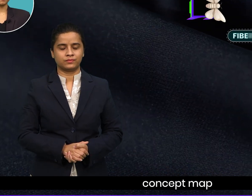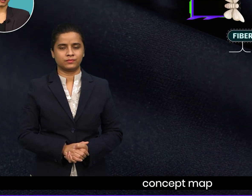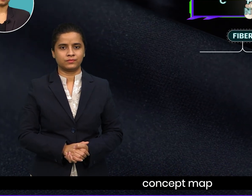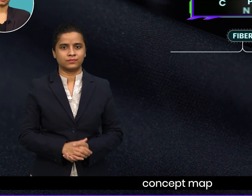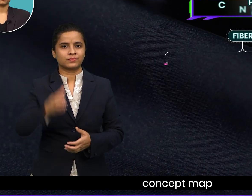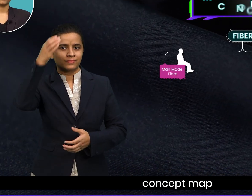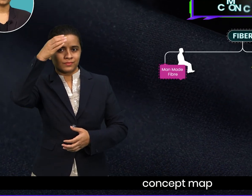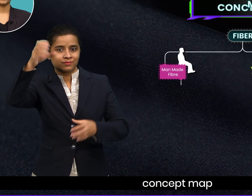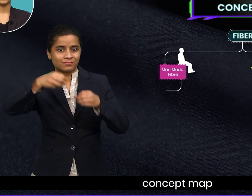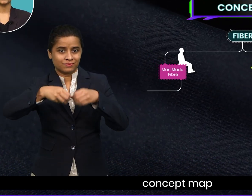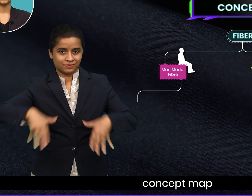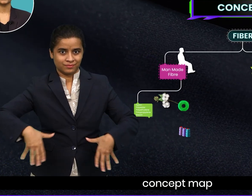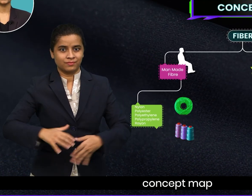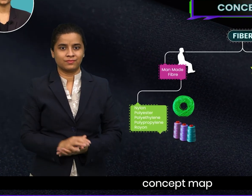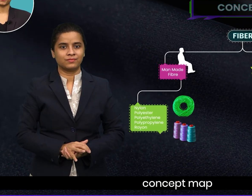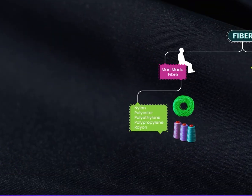Concept map.